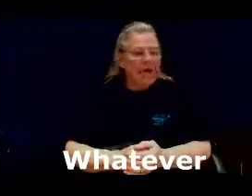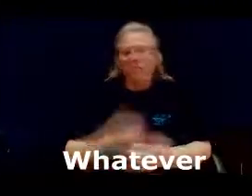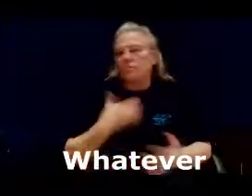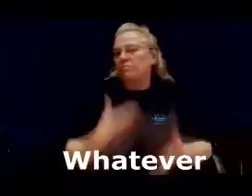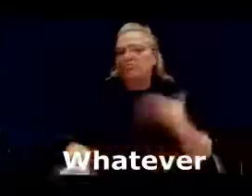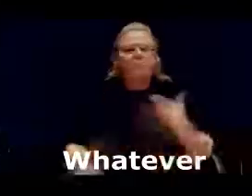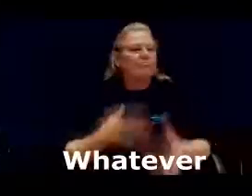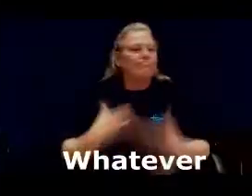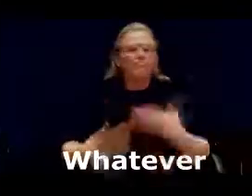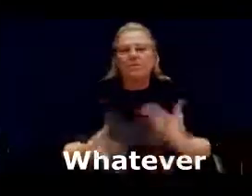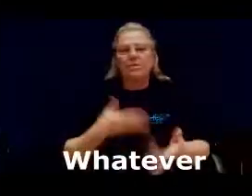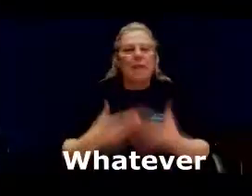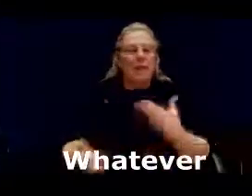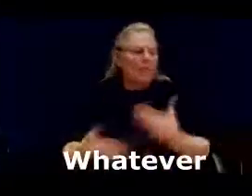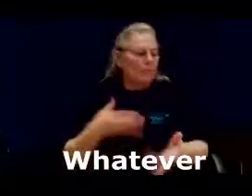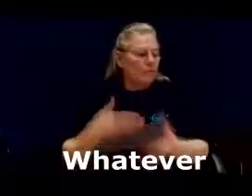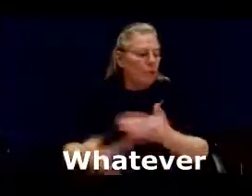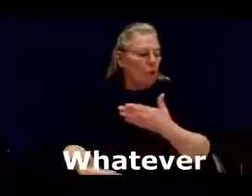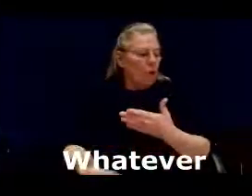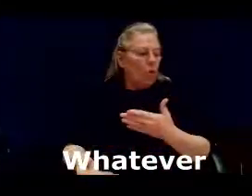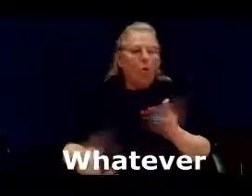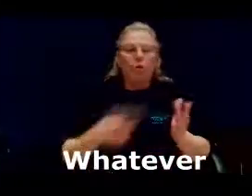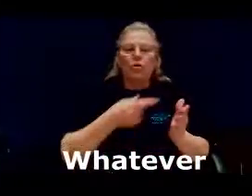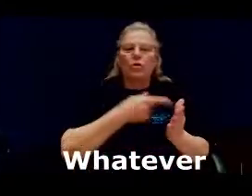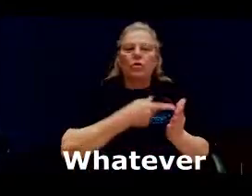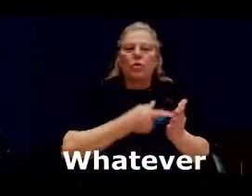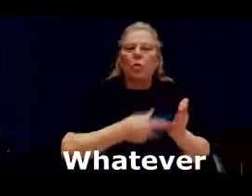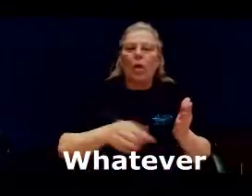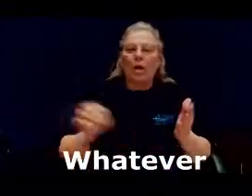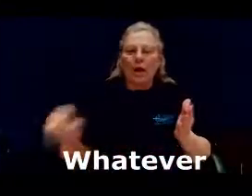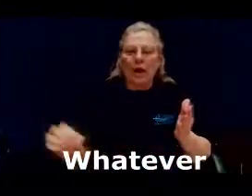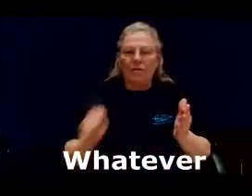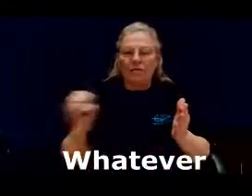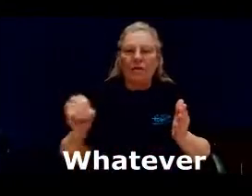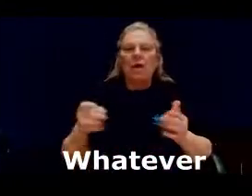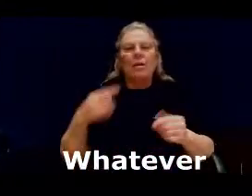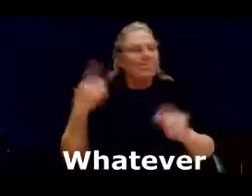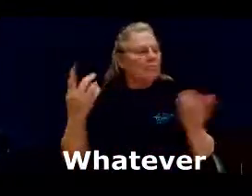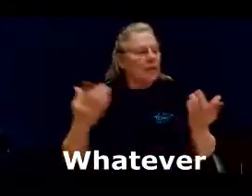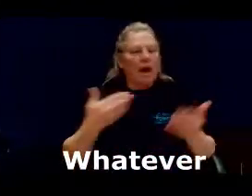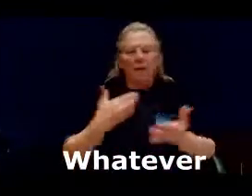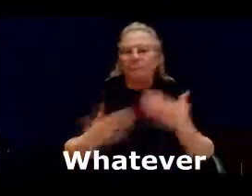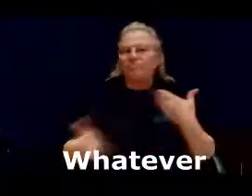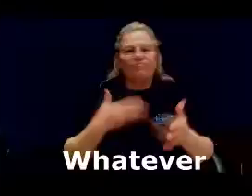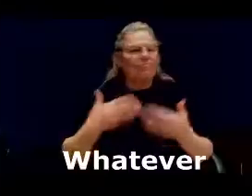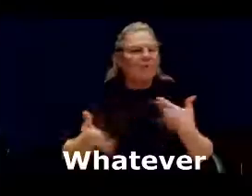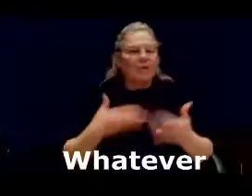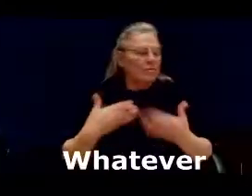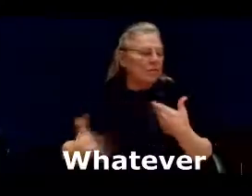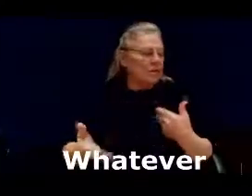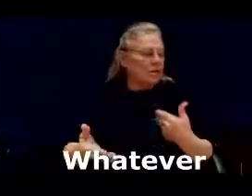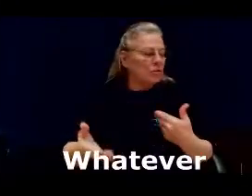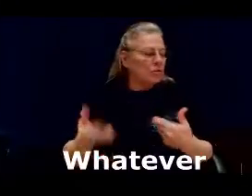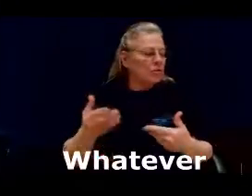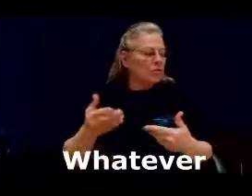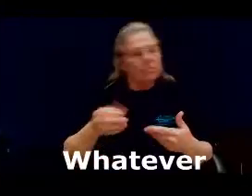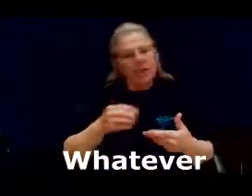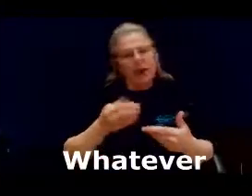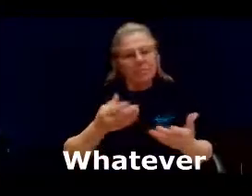Whatever. Doesn't matter. Or you can do whatever. I sometimes do this one, sometimes